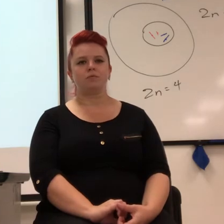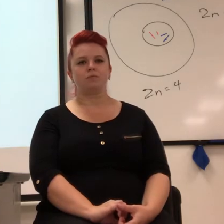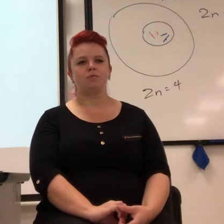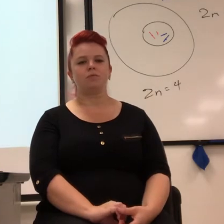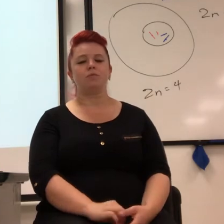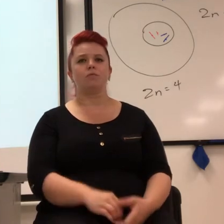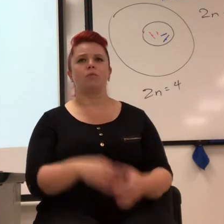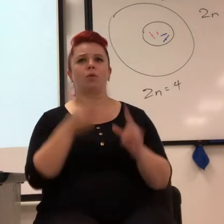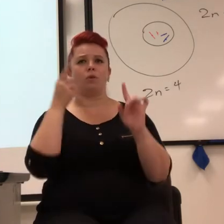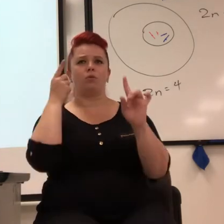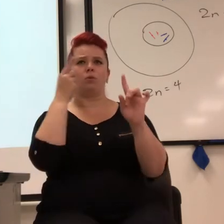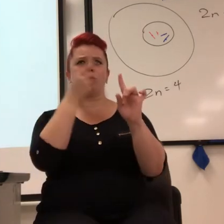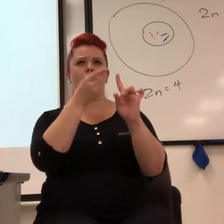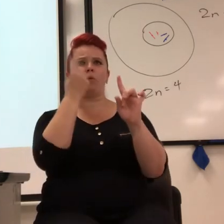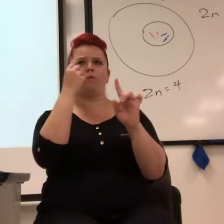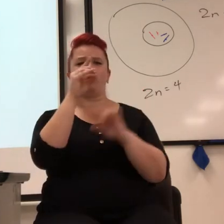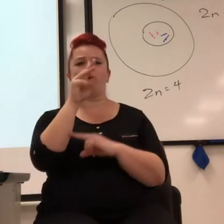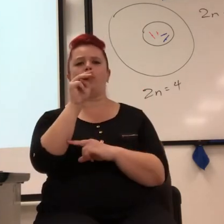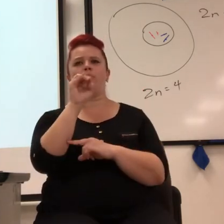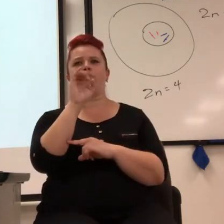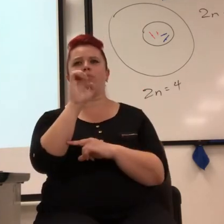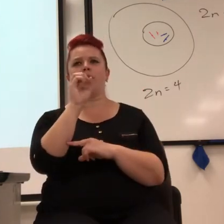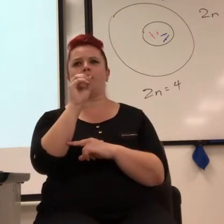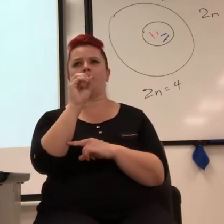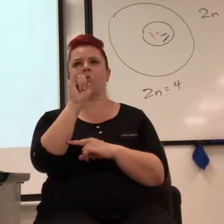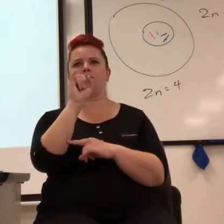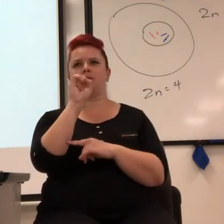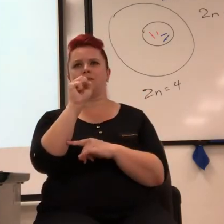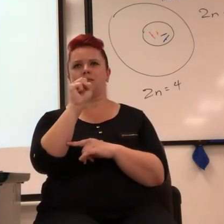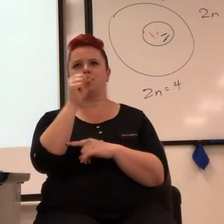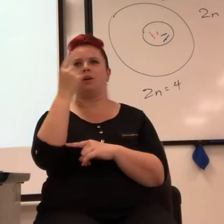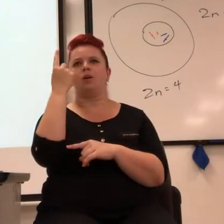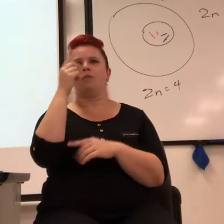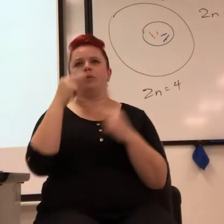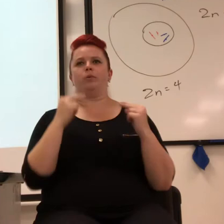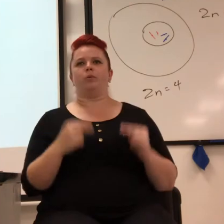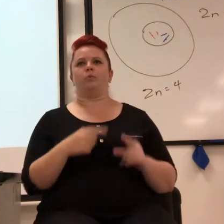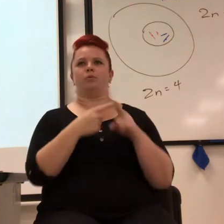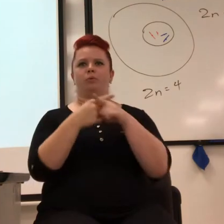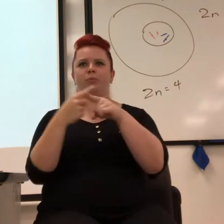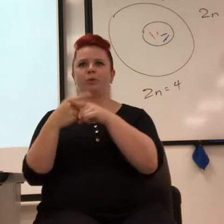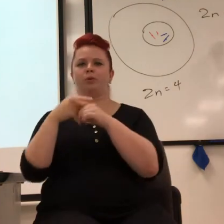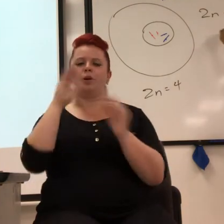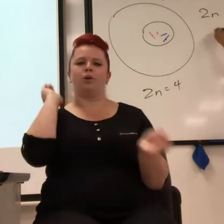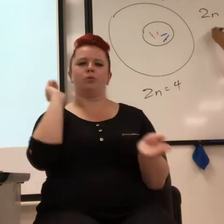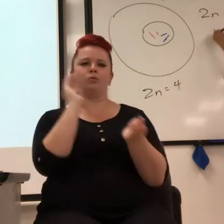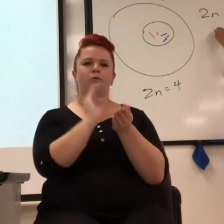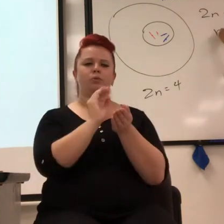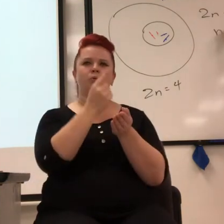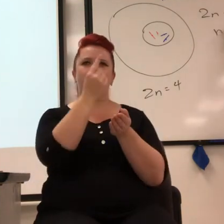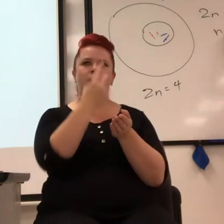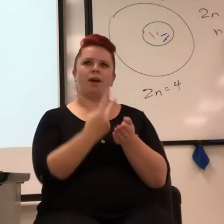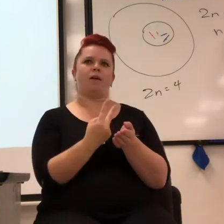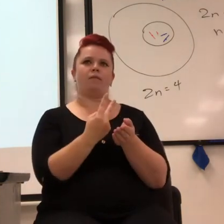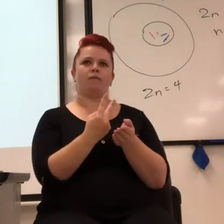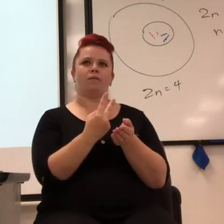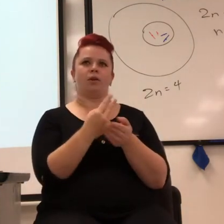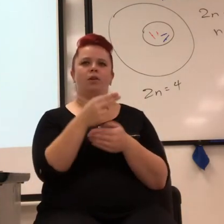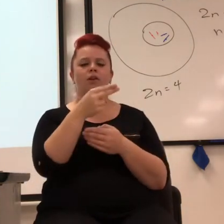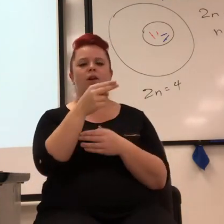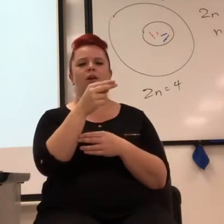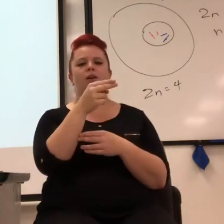You know, the goal of meiosis, so humans can reproduce, is to reduce it to half, call it N, or